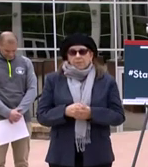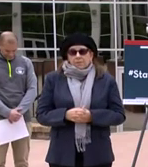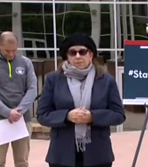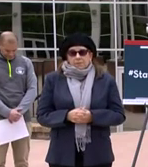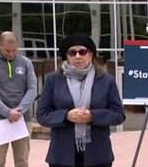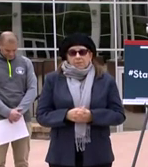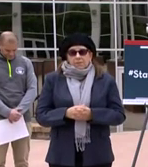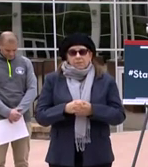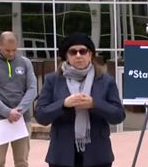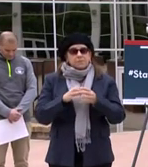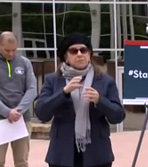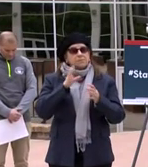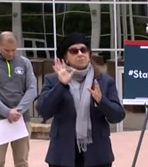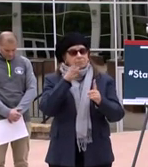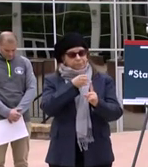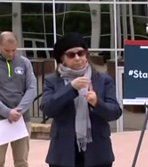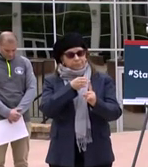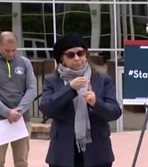are what